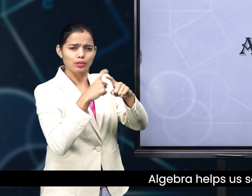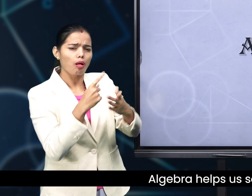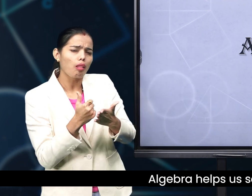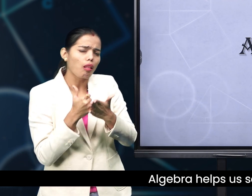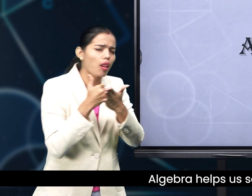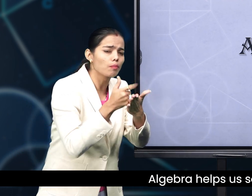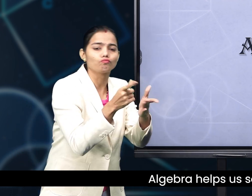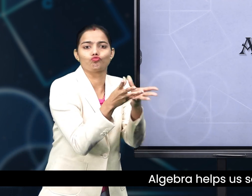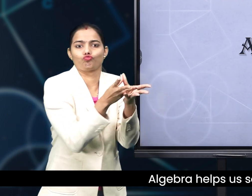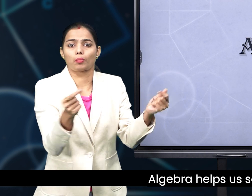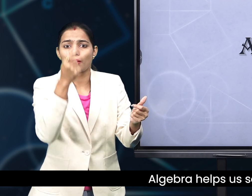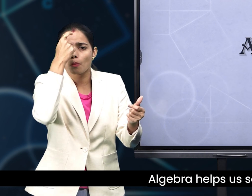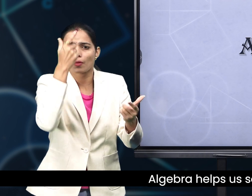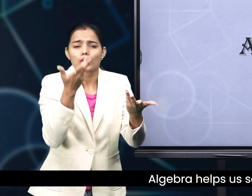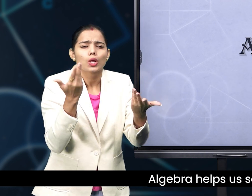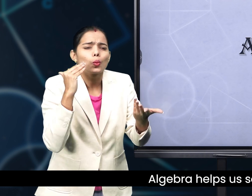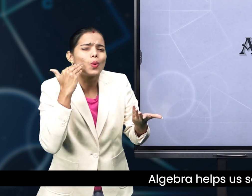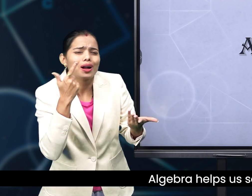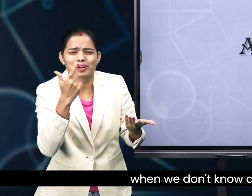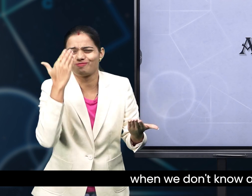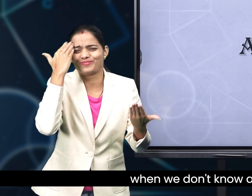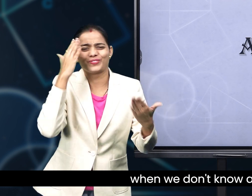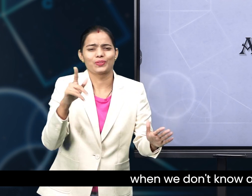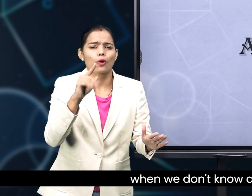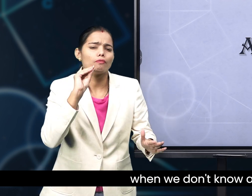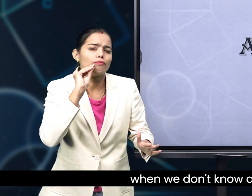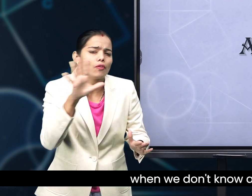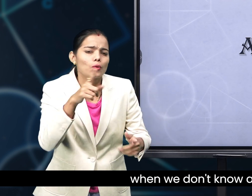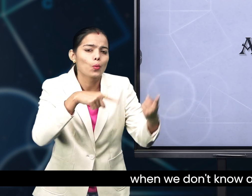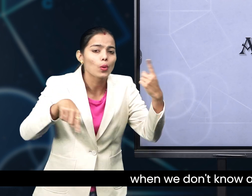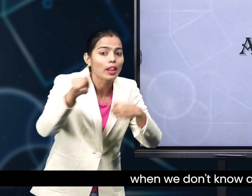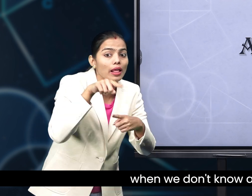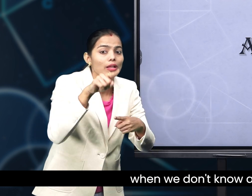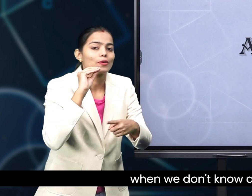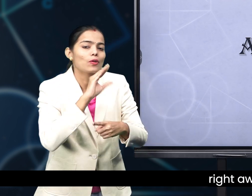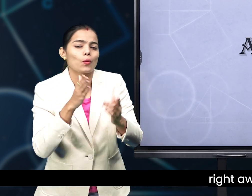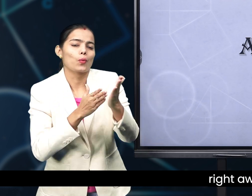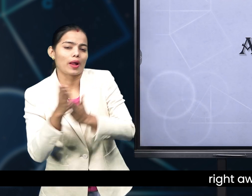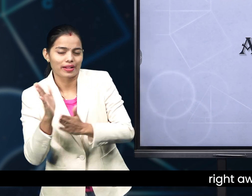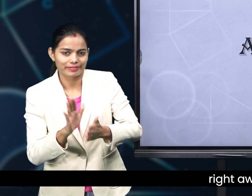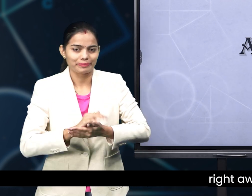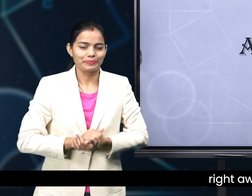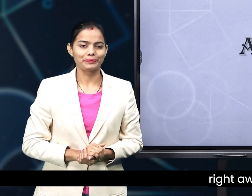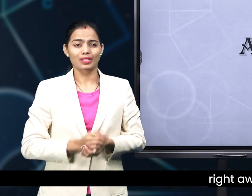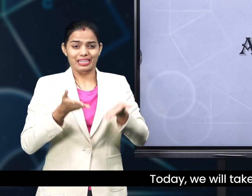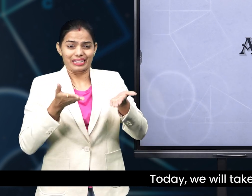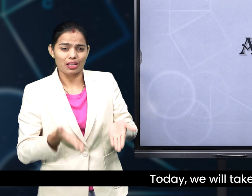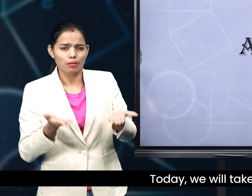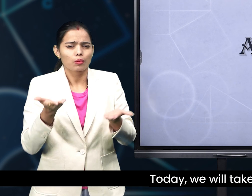Algebra helps us solve problems when we don't know all the information right away. Today, we